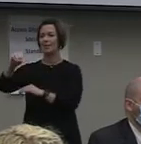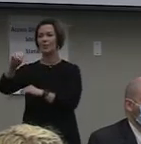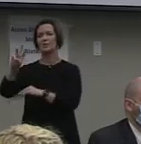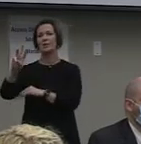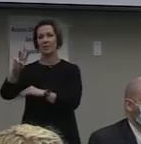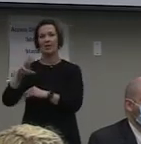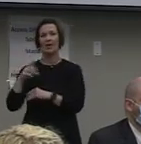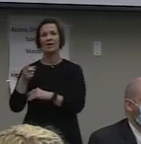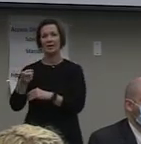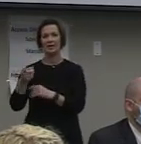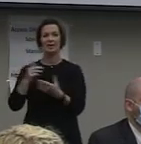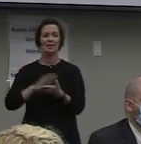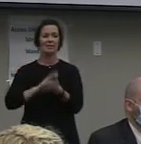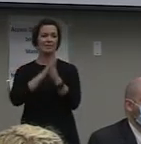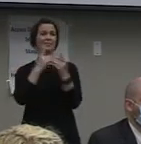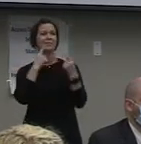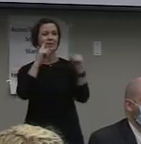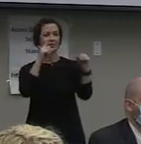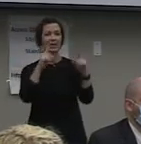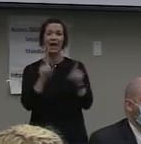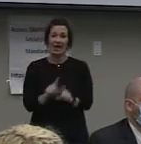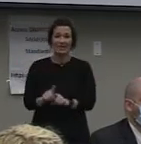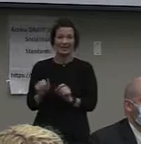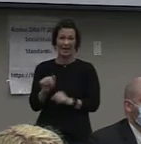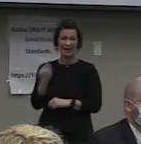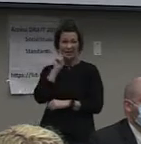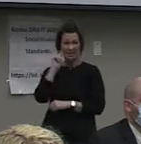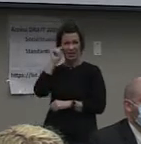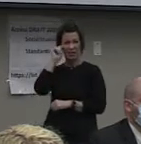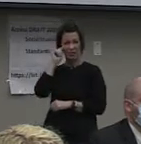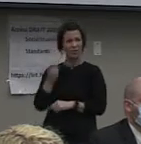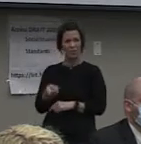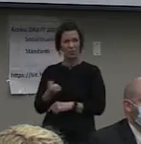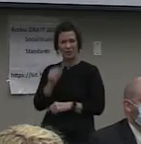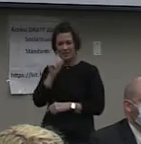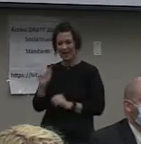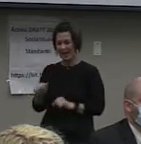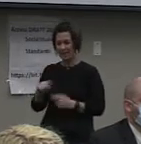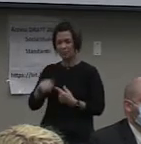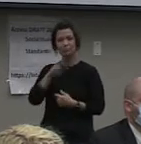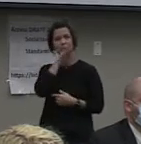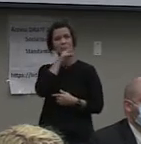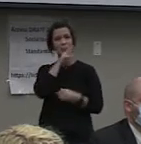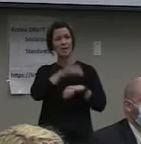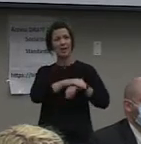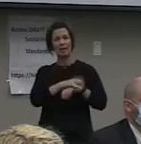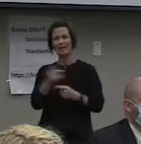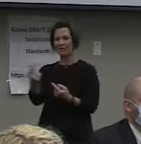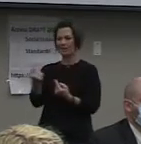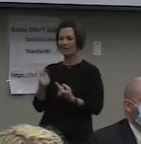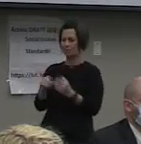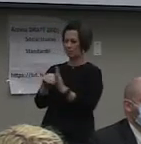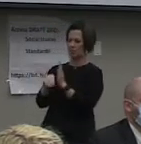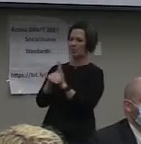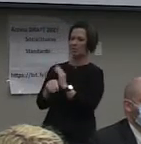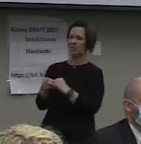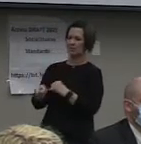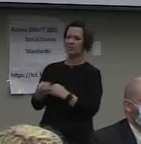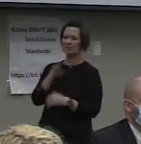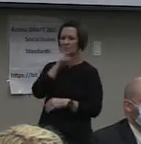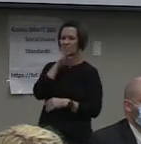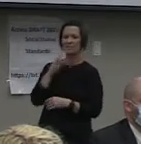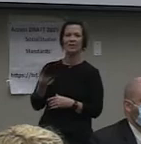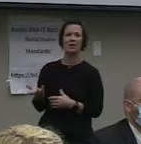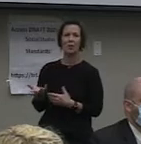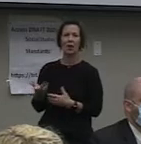as a small teenager, unable to speak anything but French. He came to New Orleans and became a peddler and walked